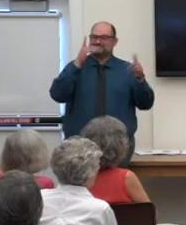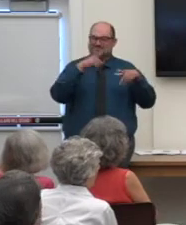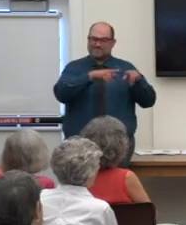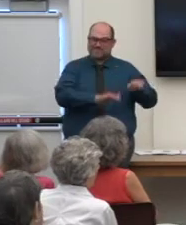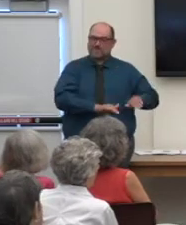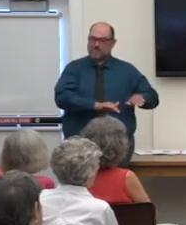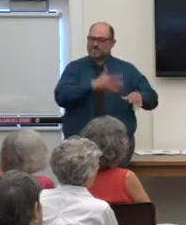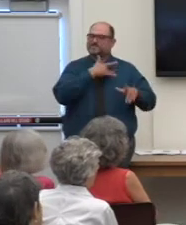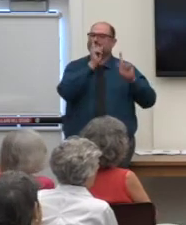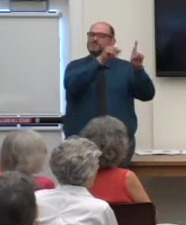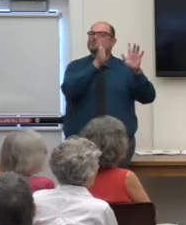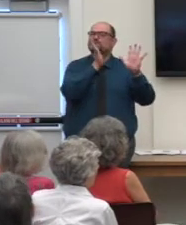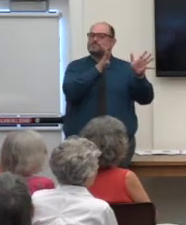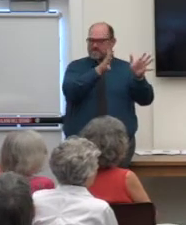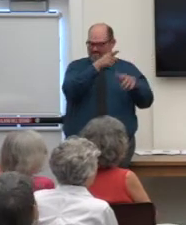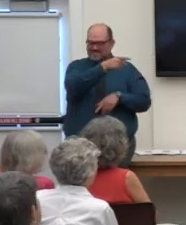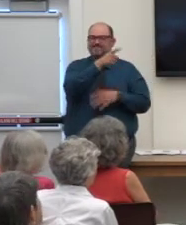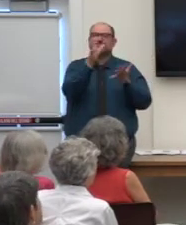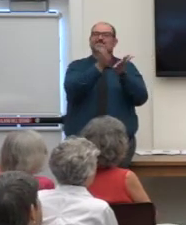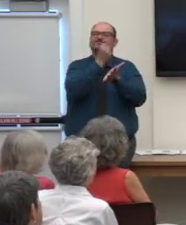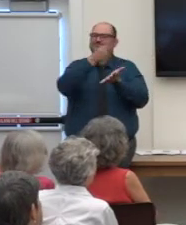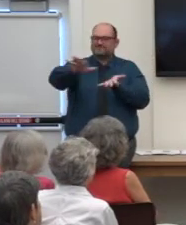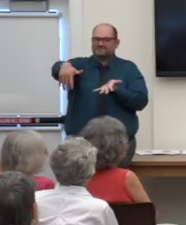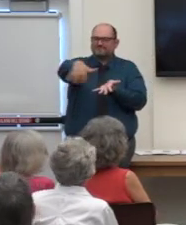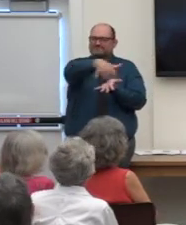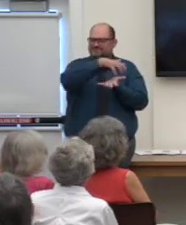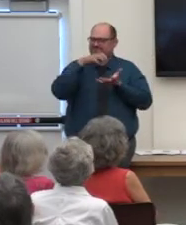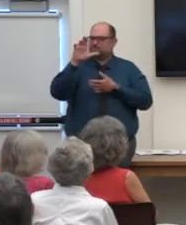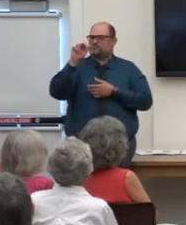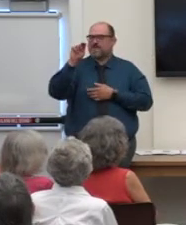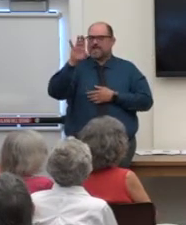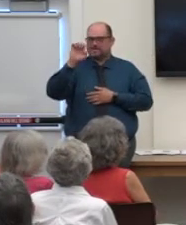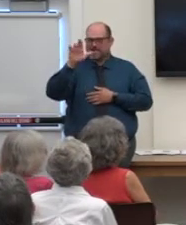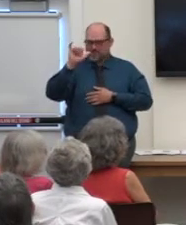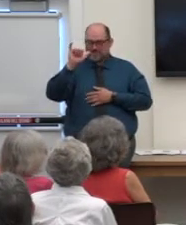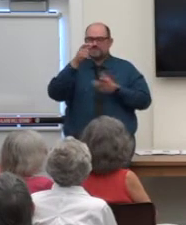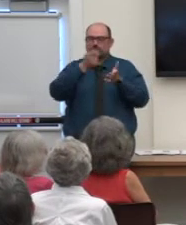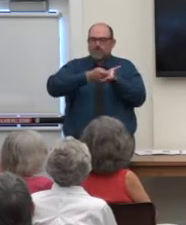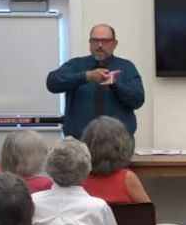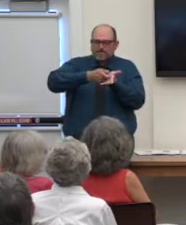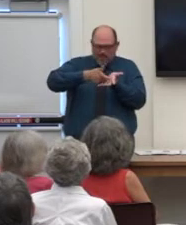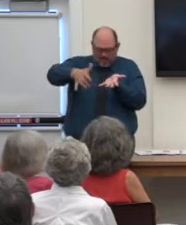New Bedford. We saw one version of that.